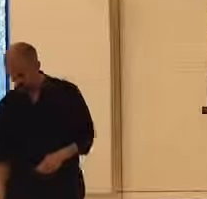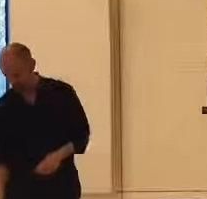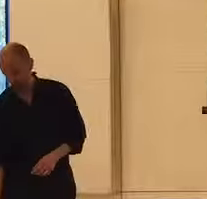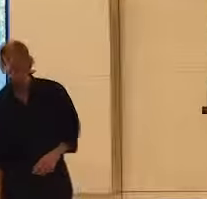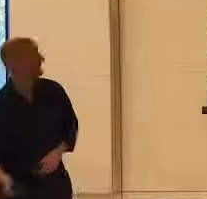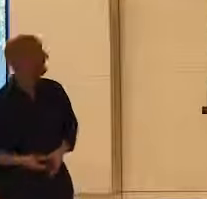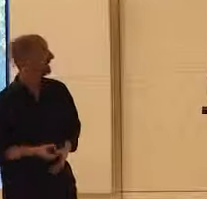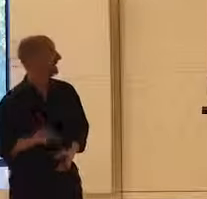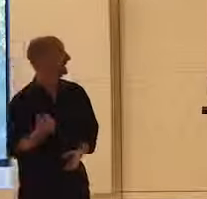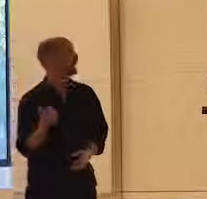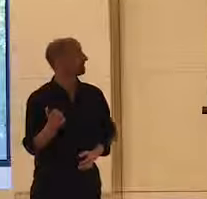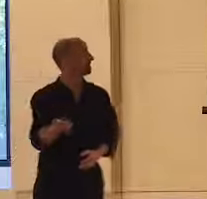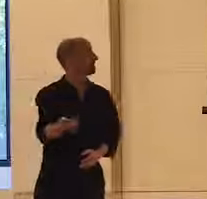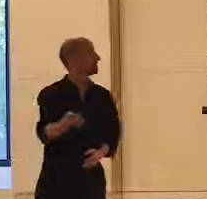people.